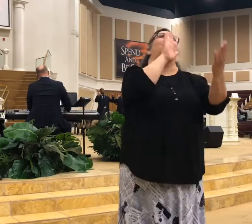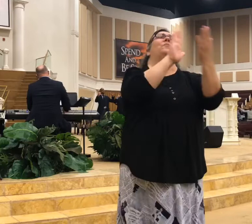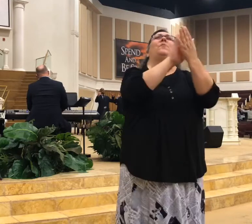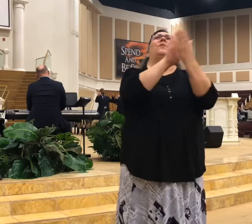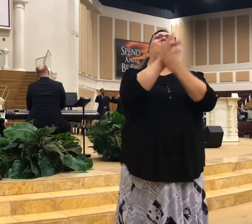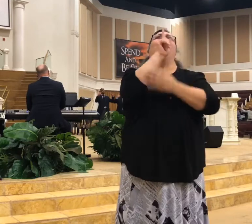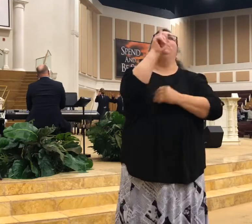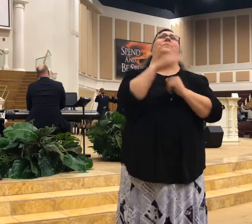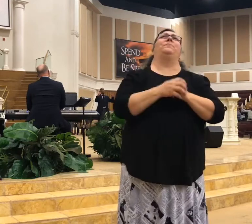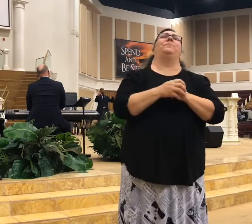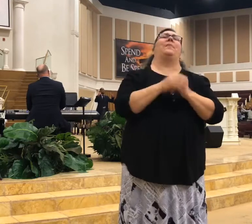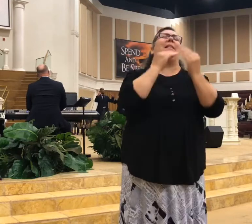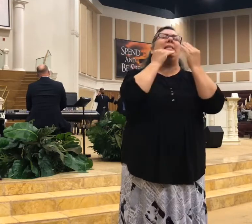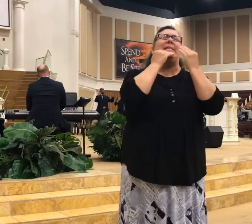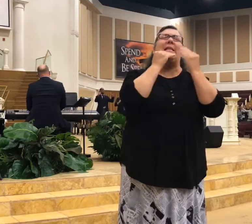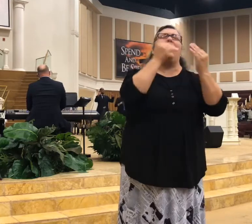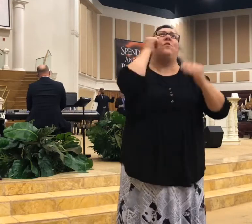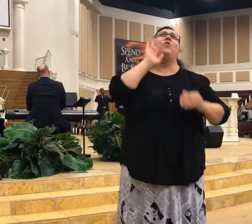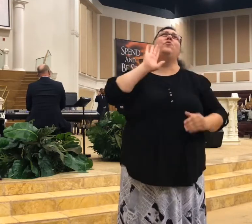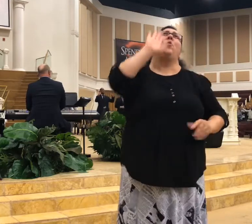We thank You for Your people. In